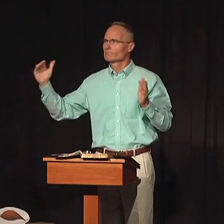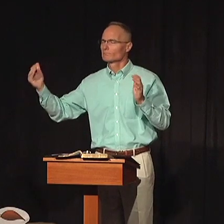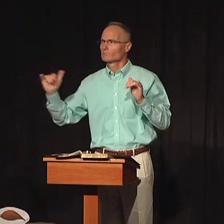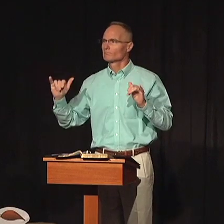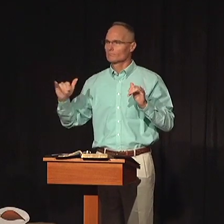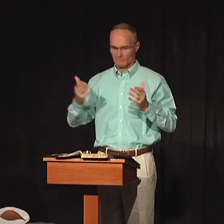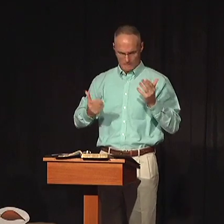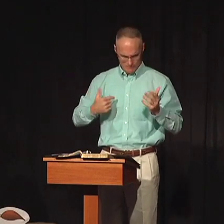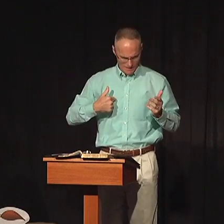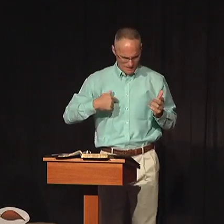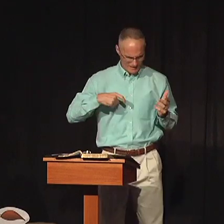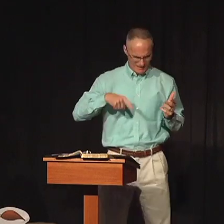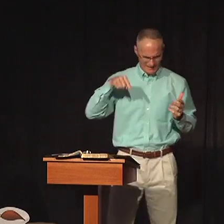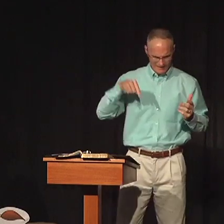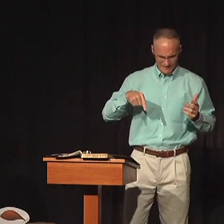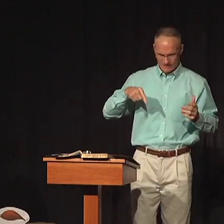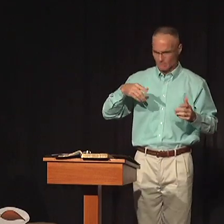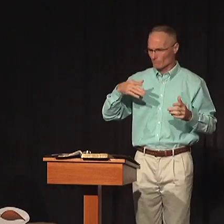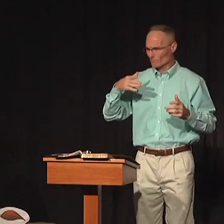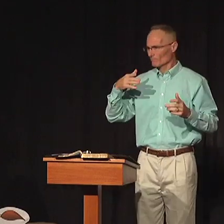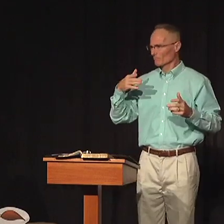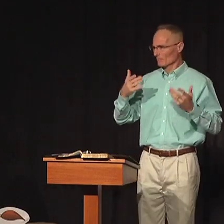you start to make comparisons. Maybe I need this.